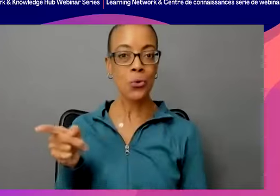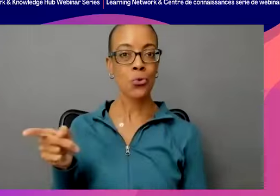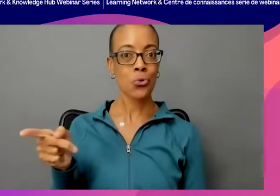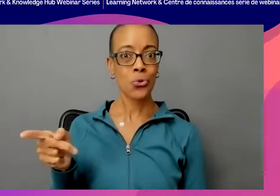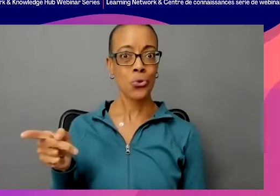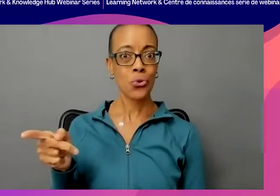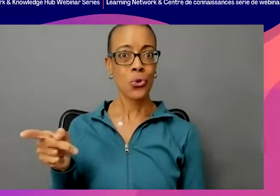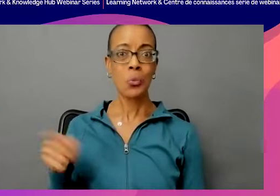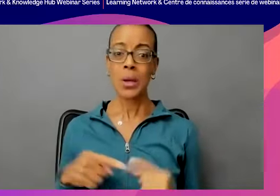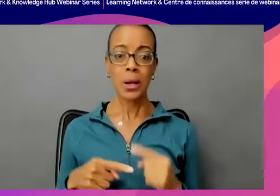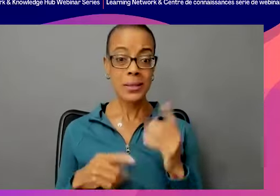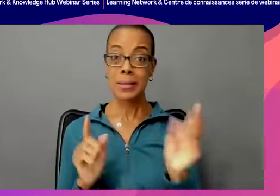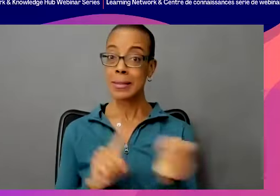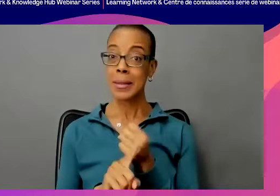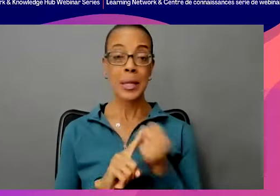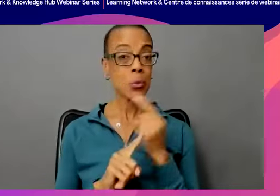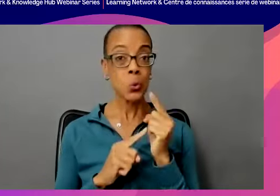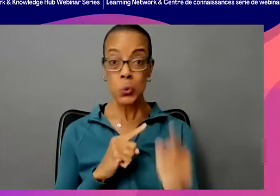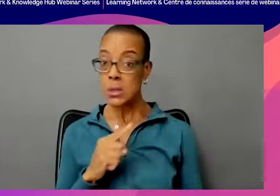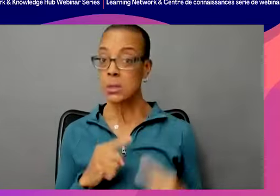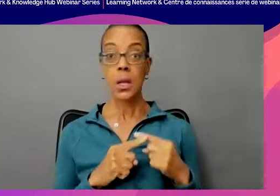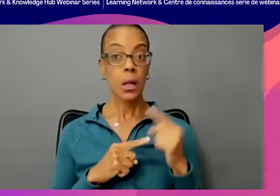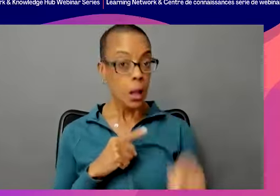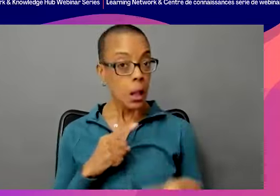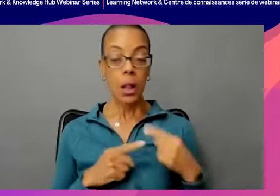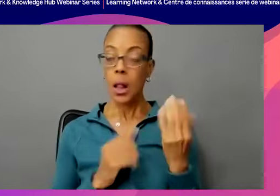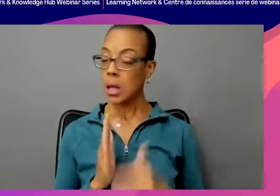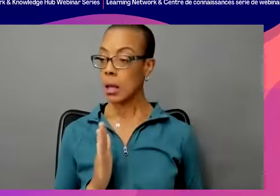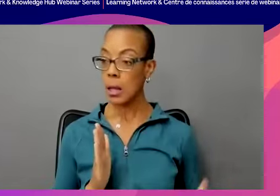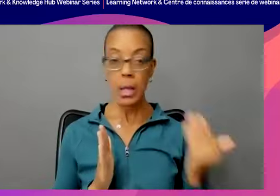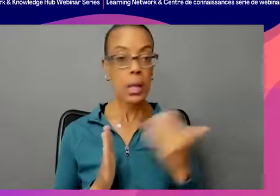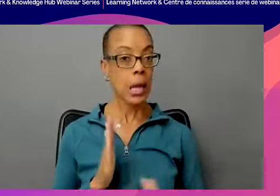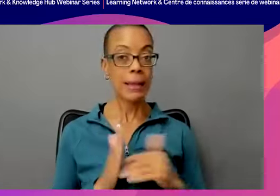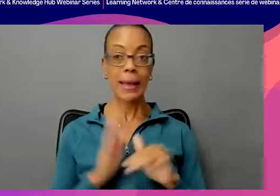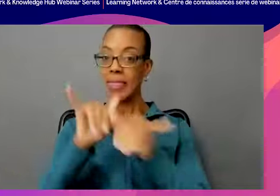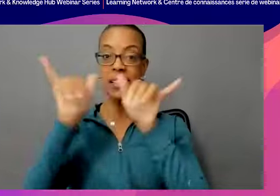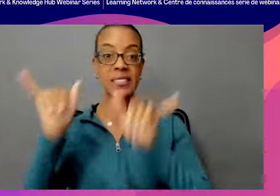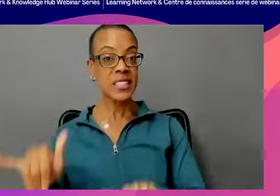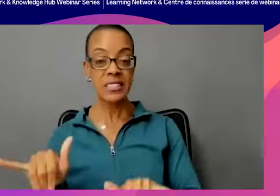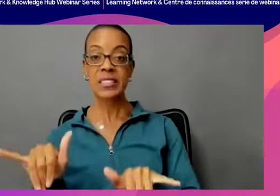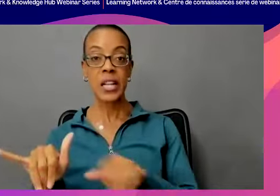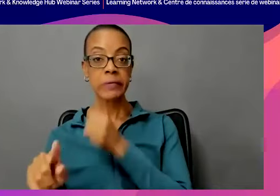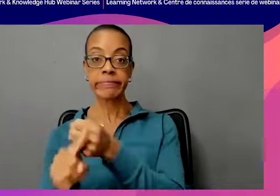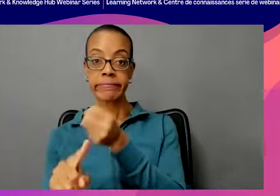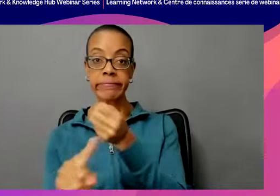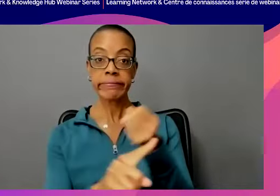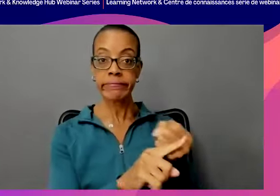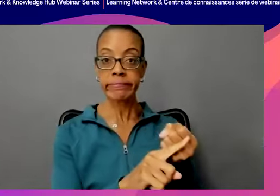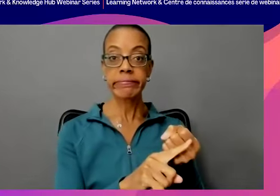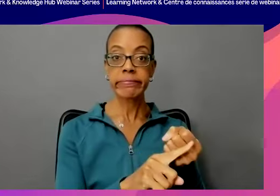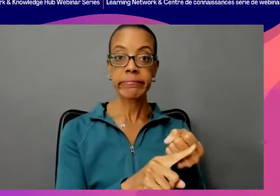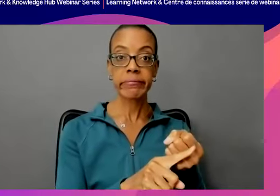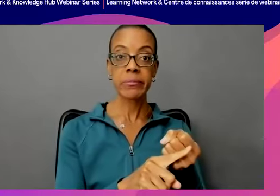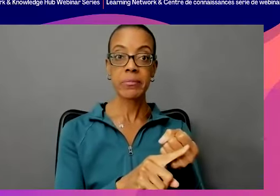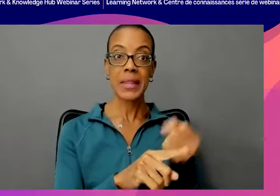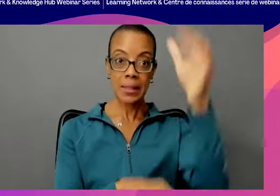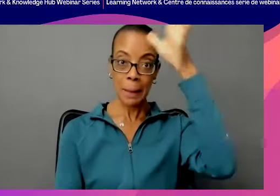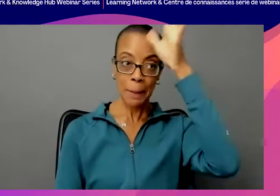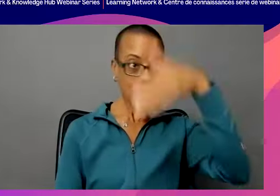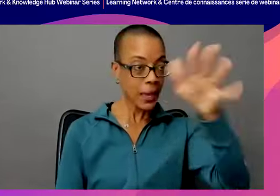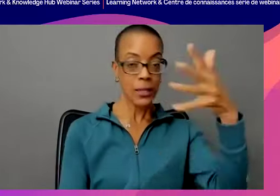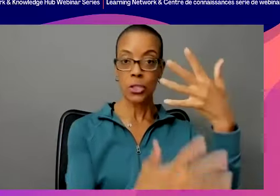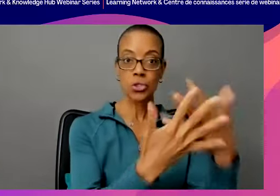that cycle of abuse that the system is carrying out on our people by sending him to jail. You're now